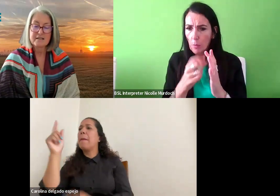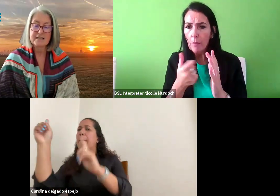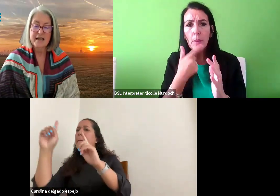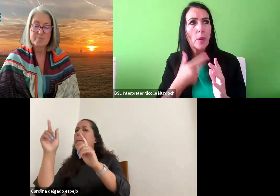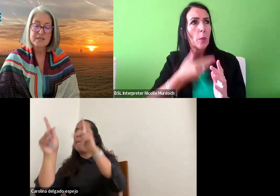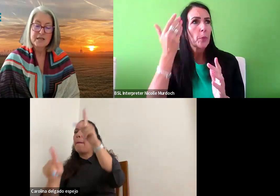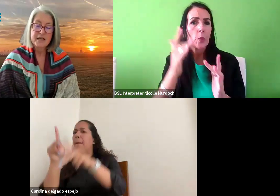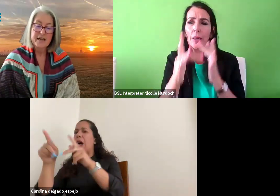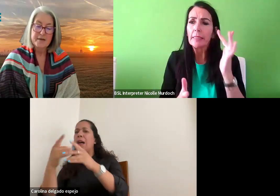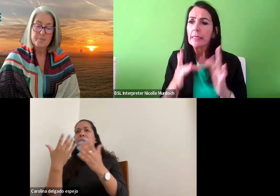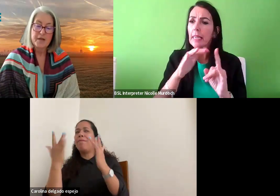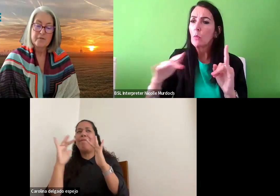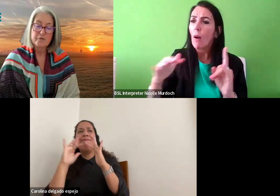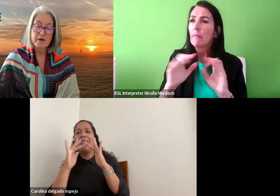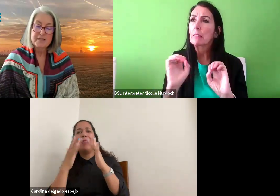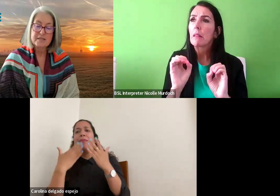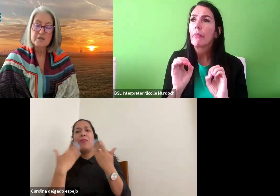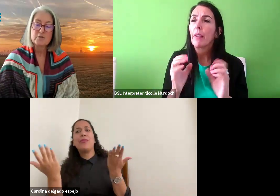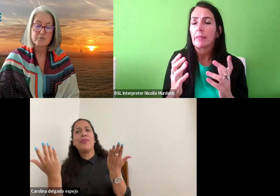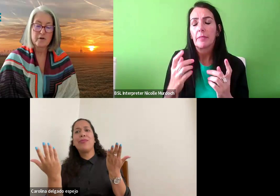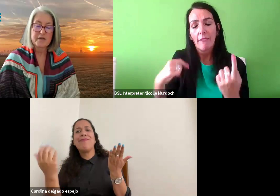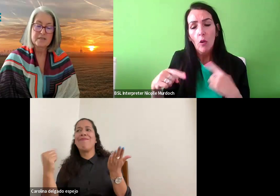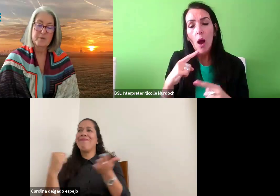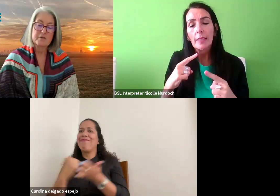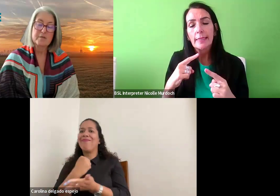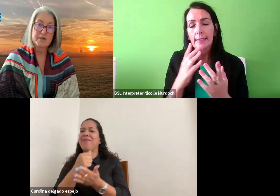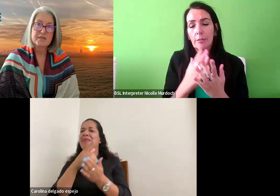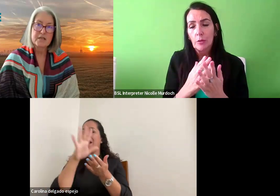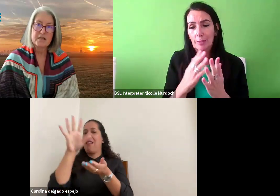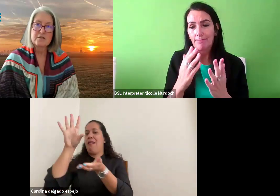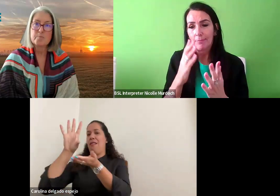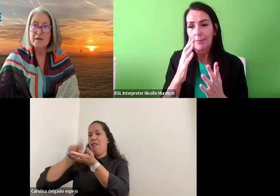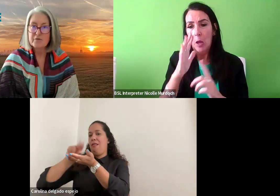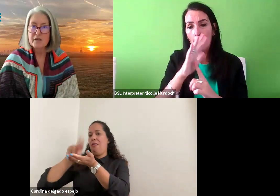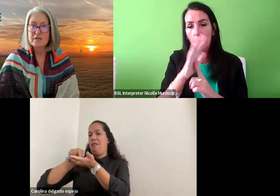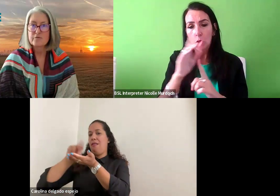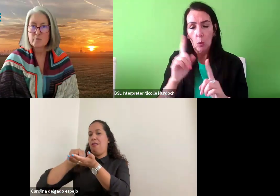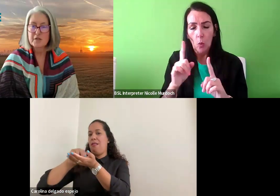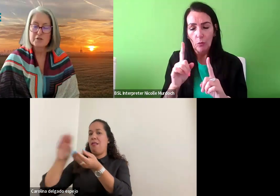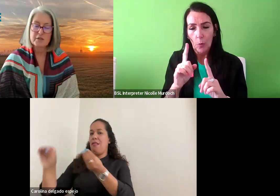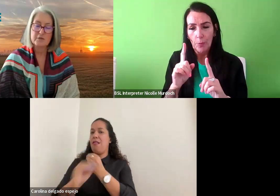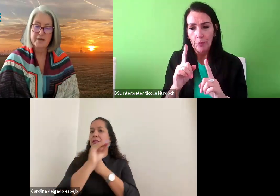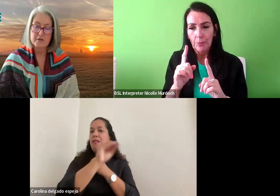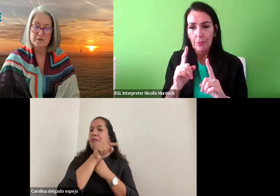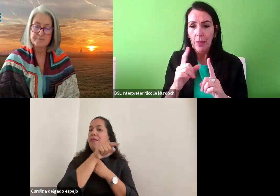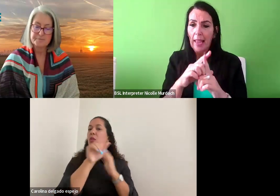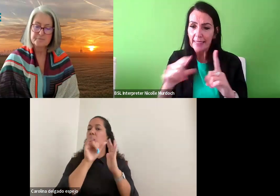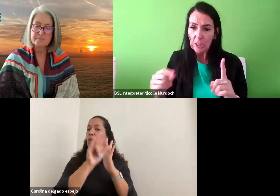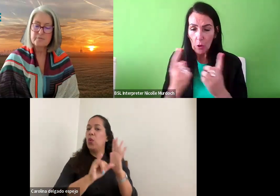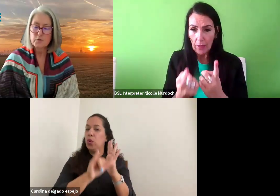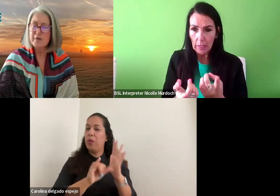there are still gaps. For us, the new divide is about the ability to benefit from digital